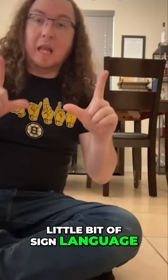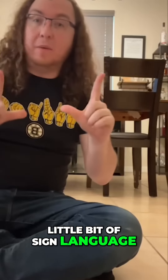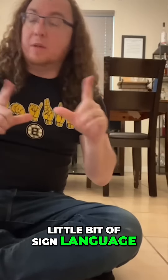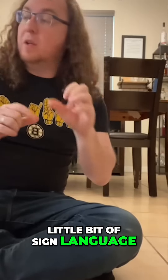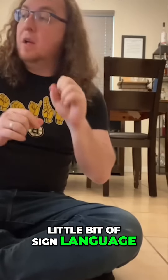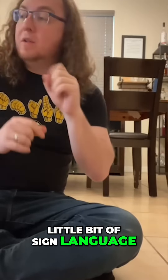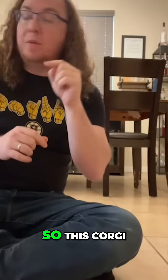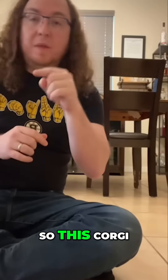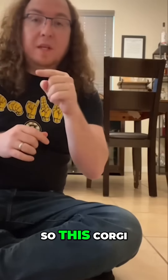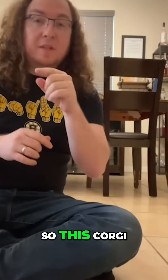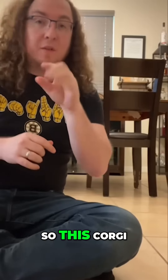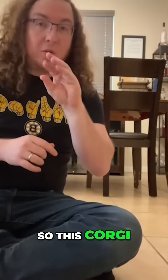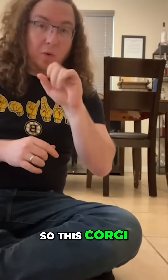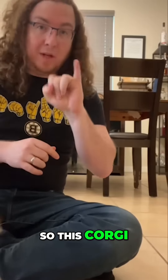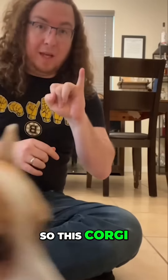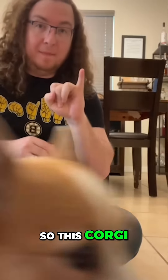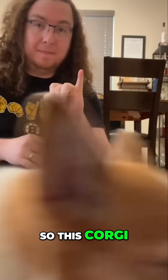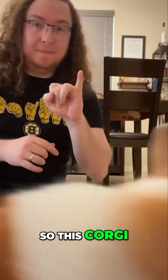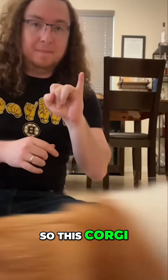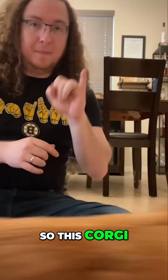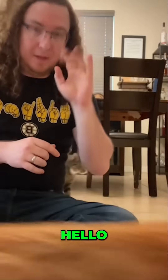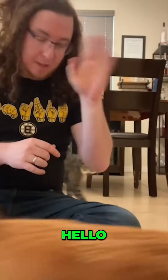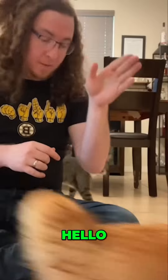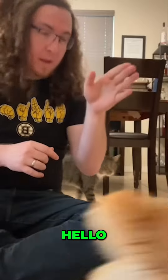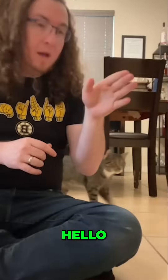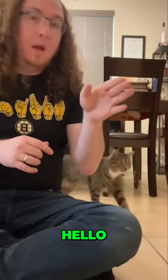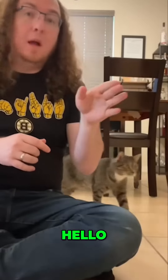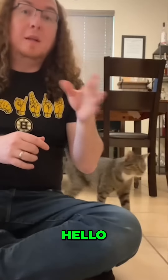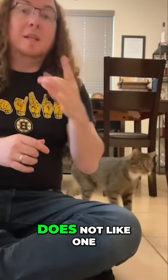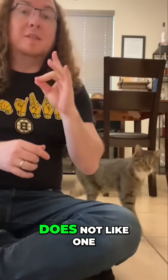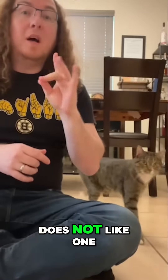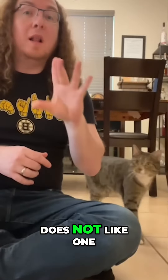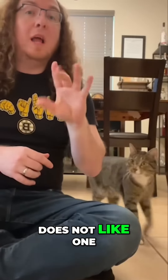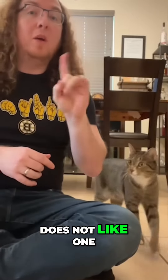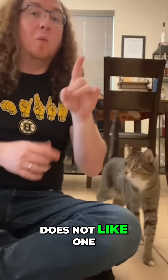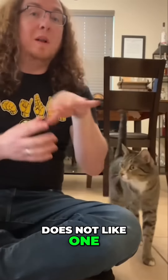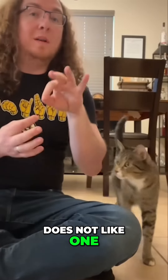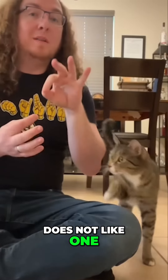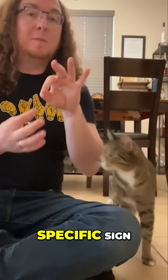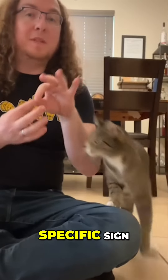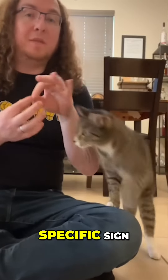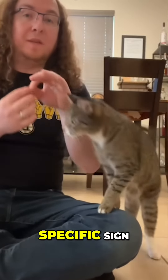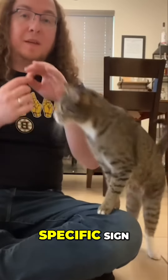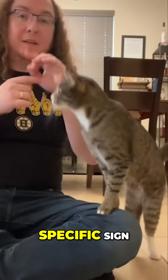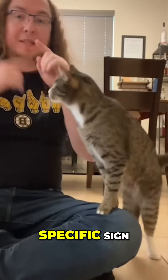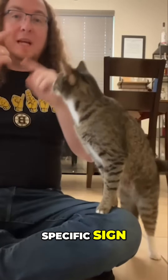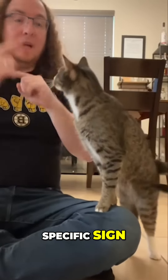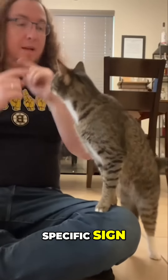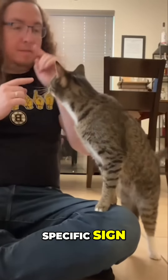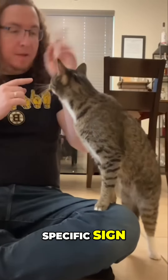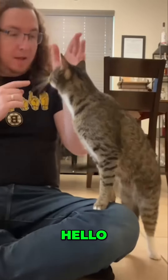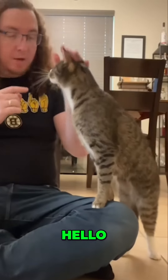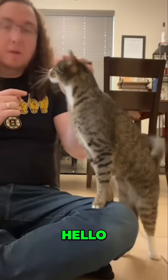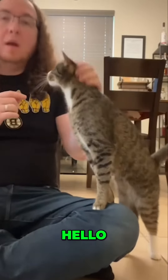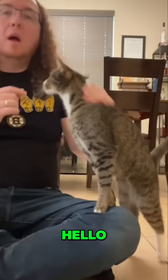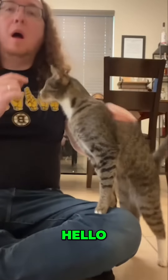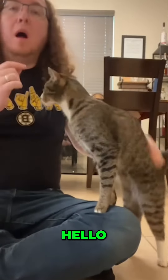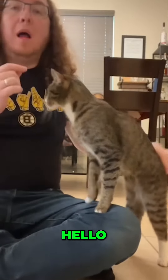language. So this Corgi, hello, does not like one specific sign, hello, and